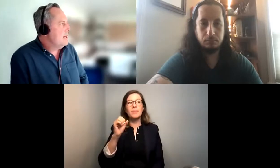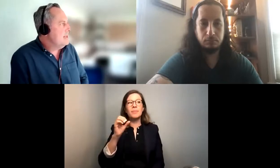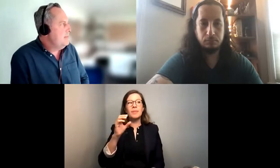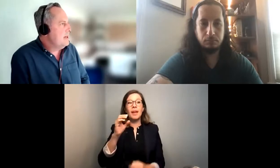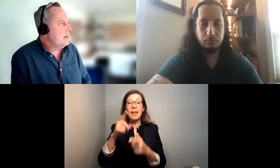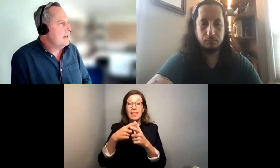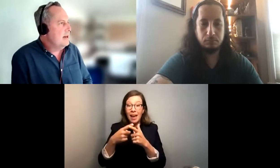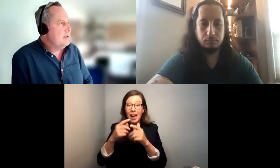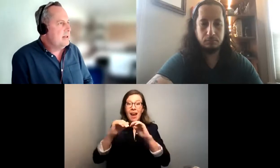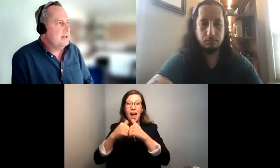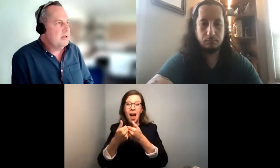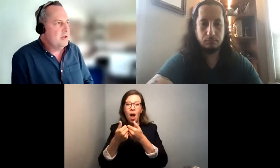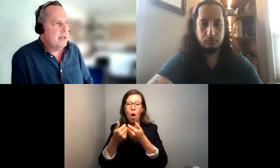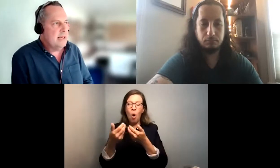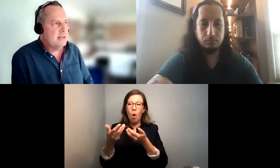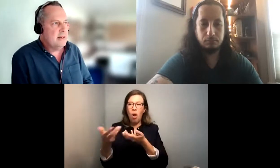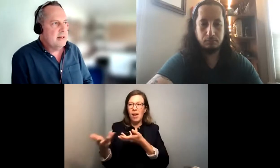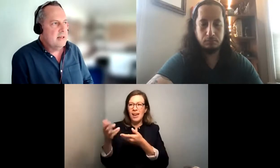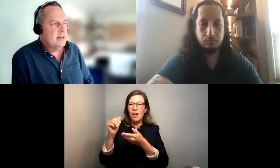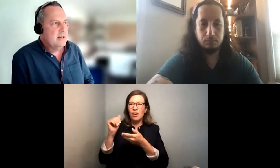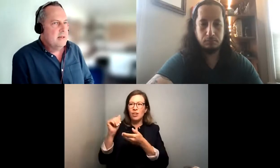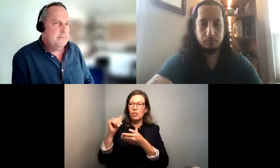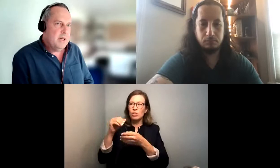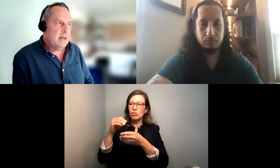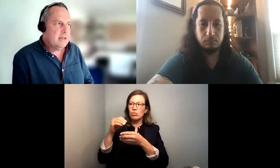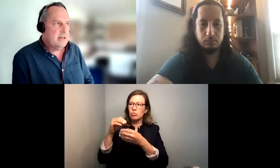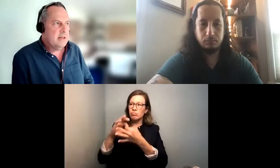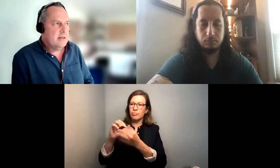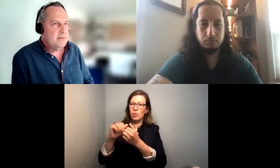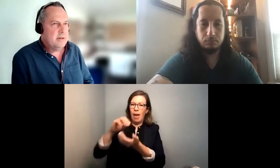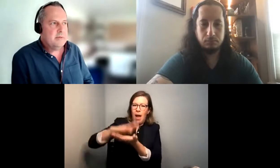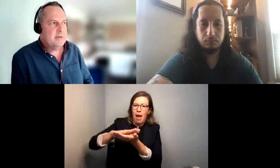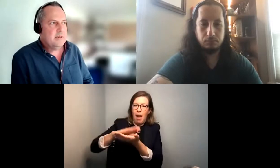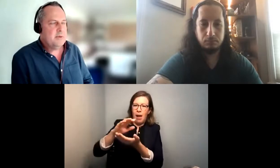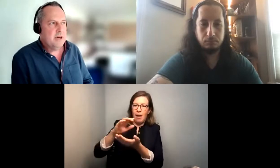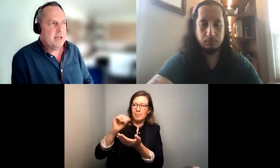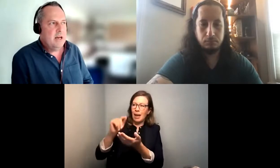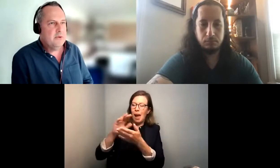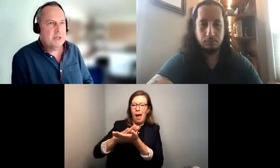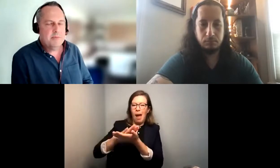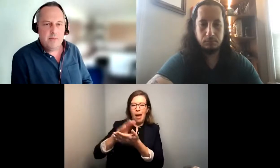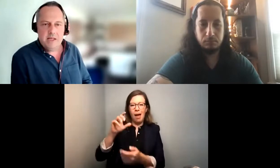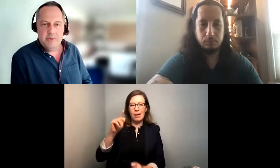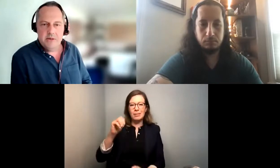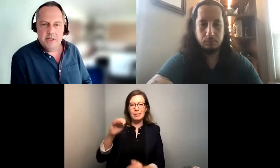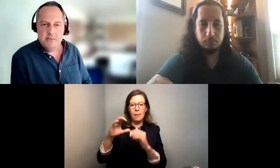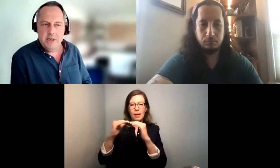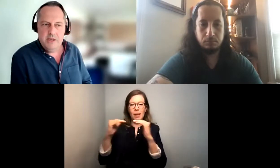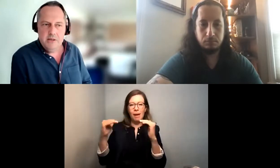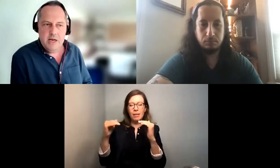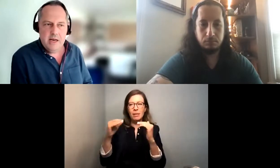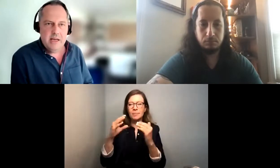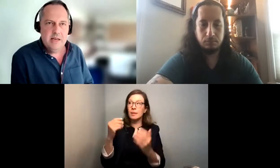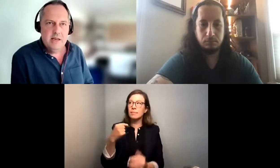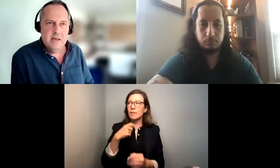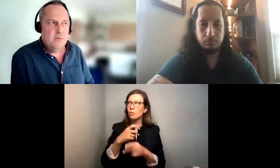an academic level? I think the trouble is that, and I have to be really careful because I'm no expert on this, but in